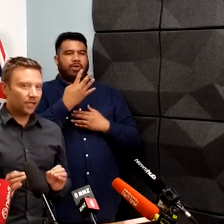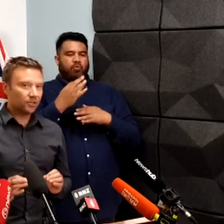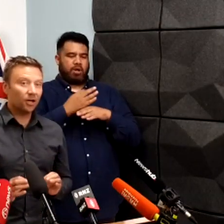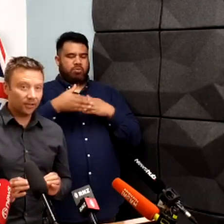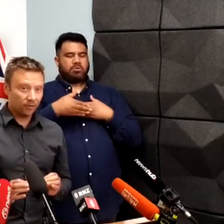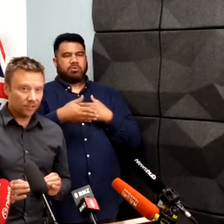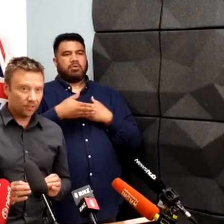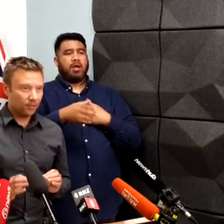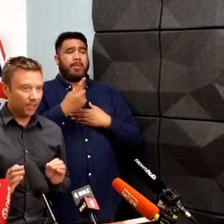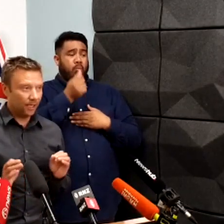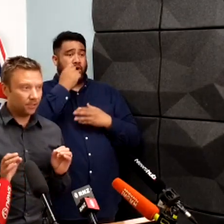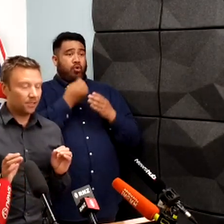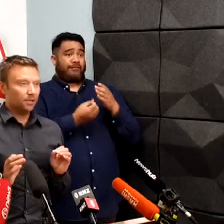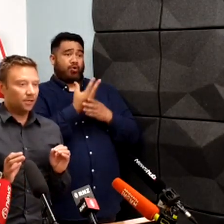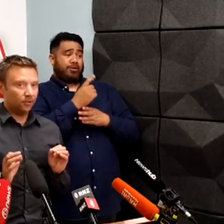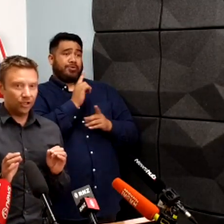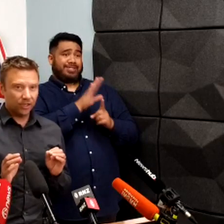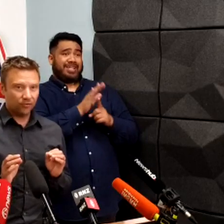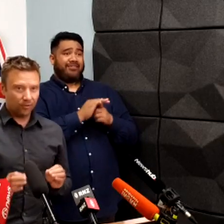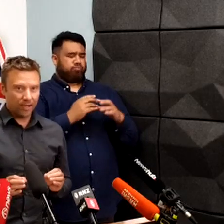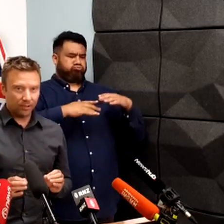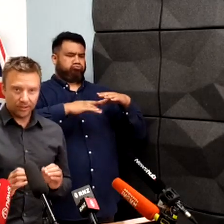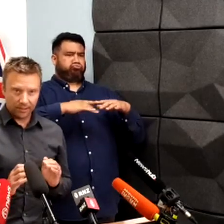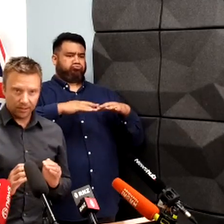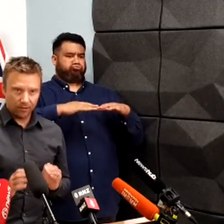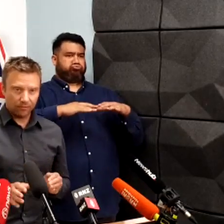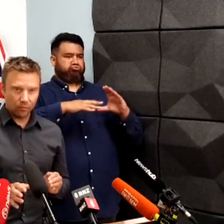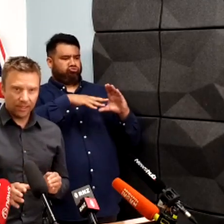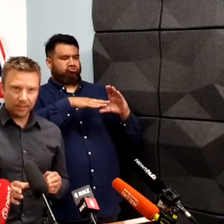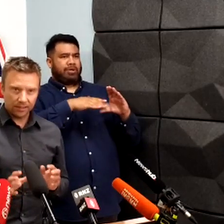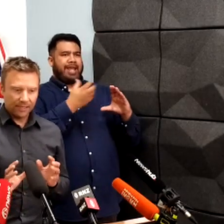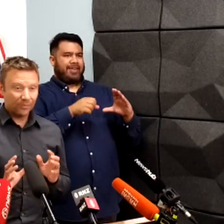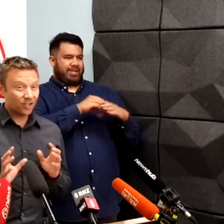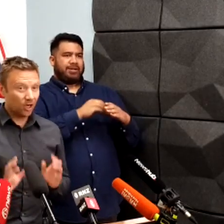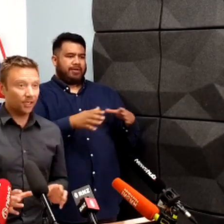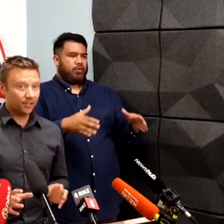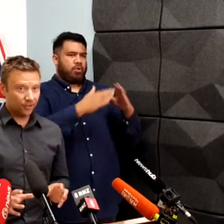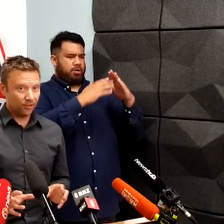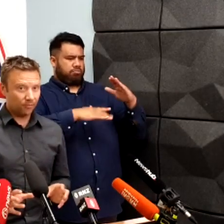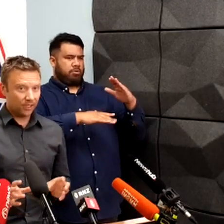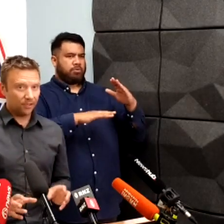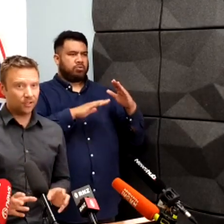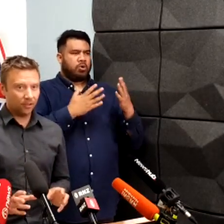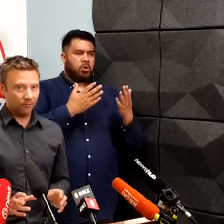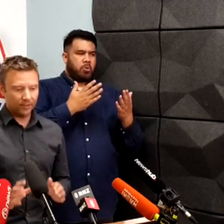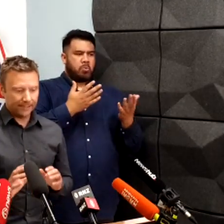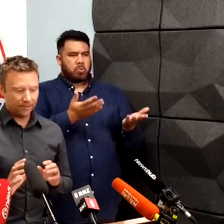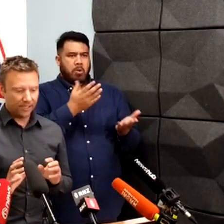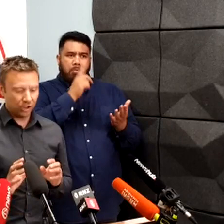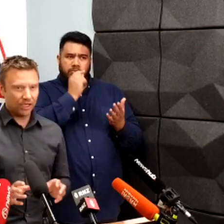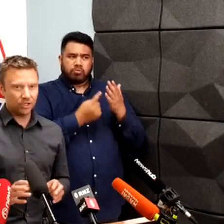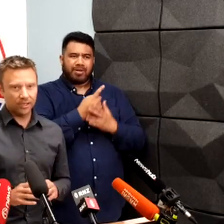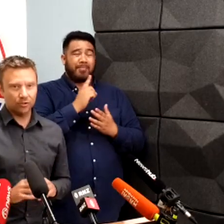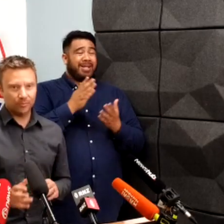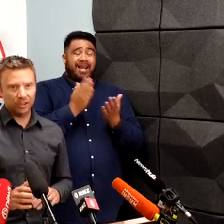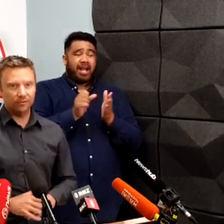the volcano is highly volatile and it could change very rapidly. So that's a current forecast, but it's highly uncertain because of